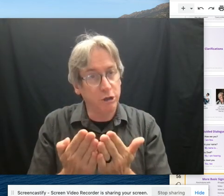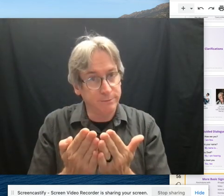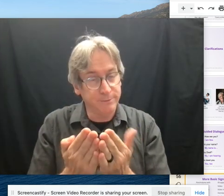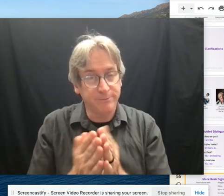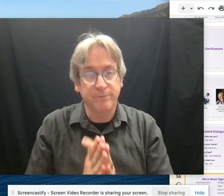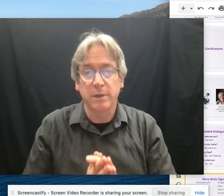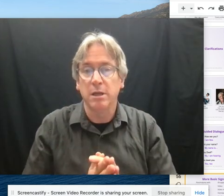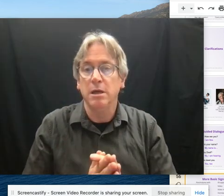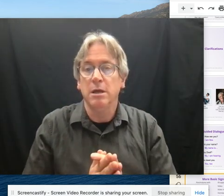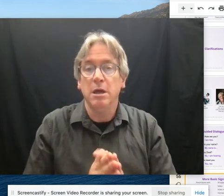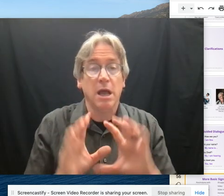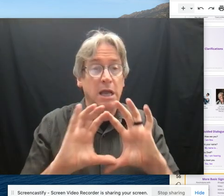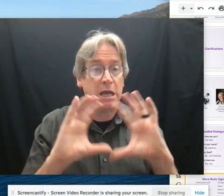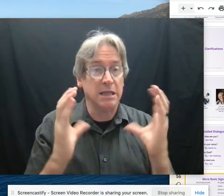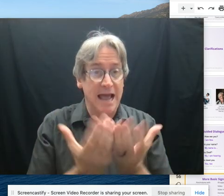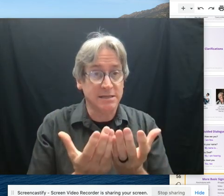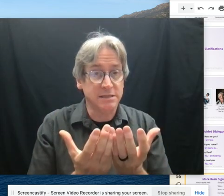Book.